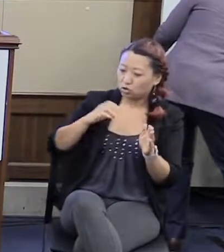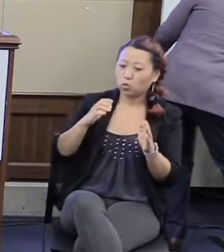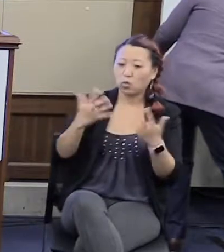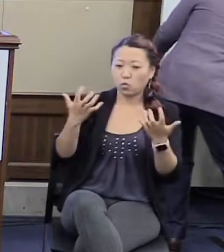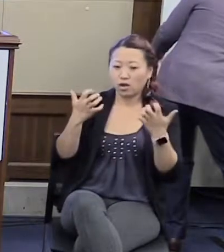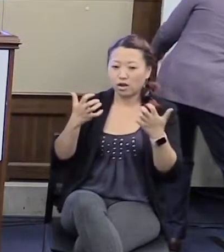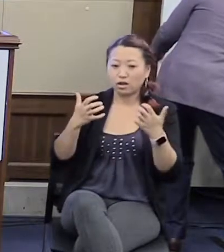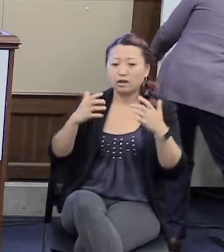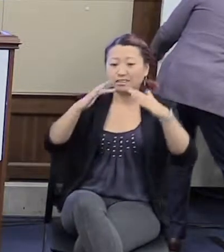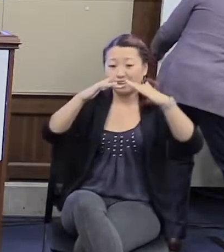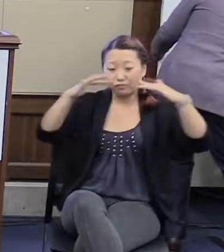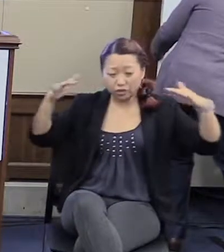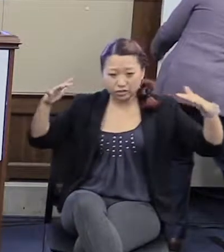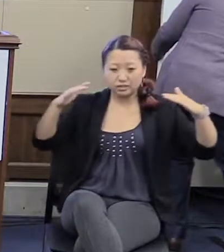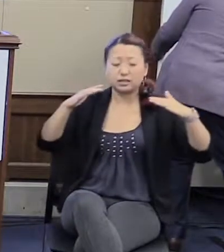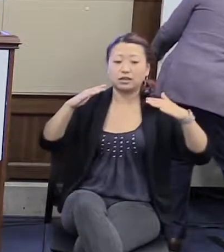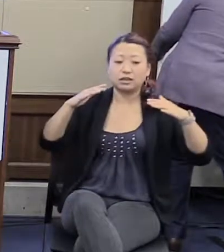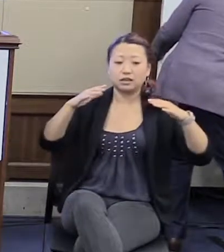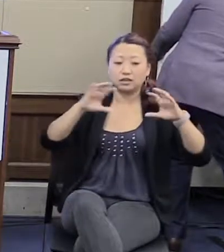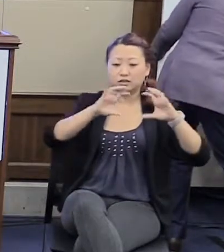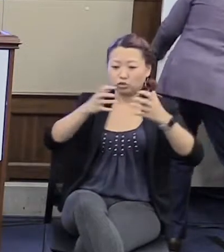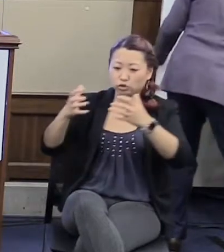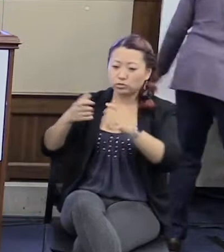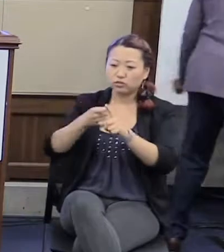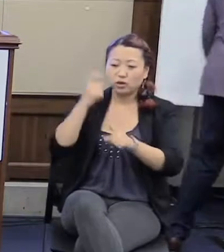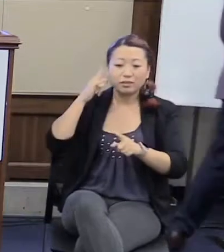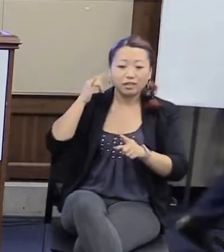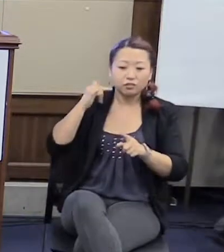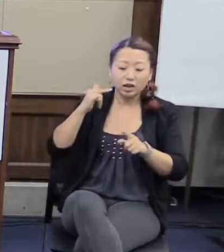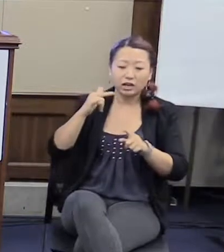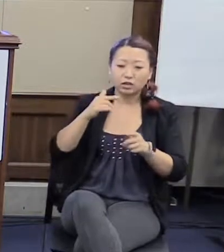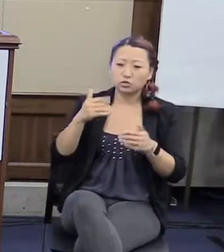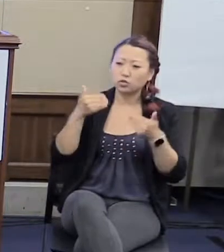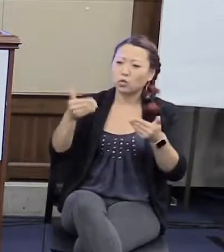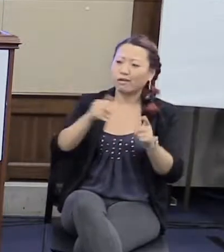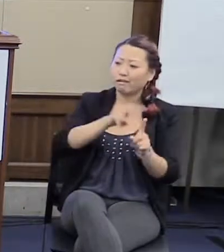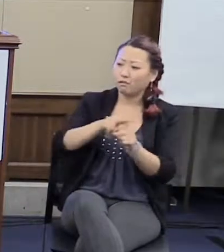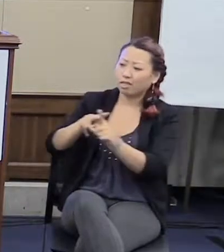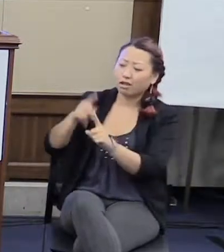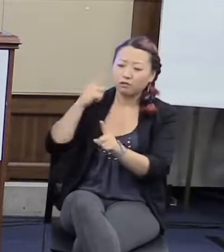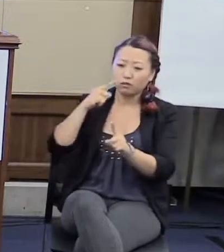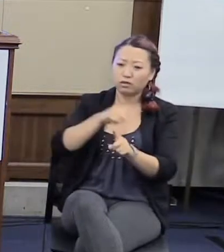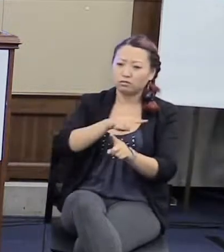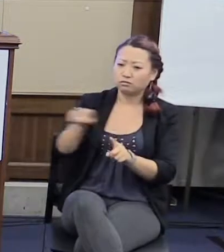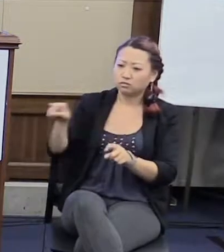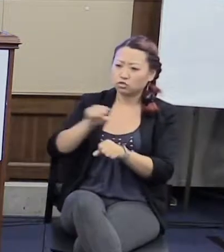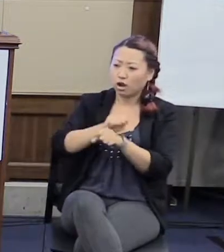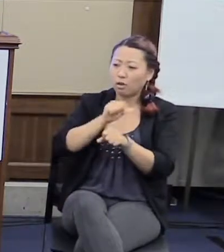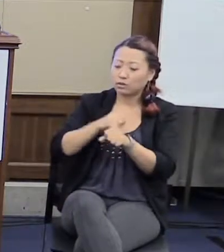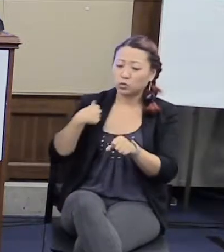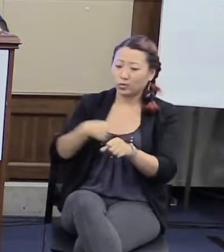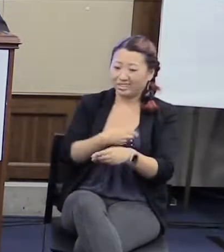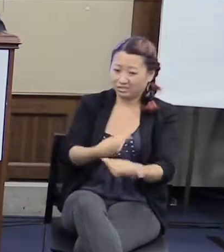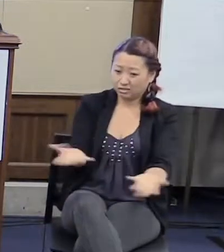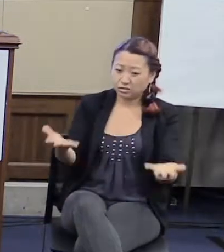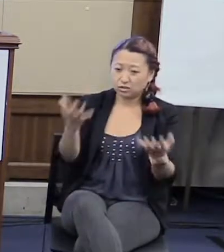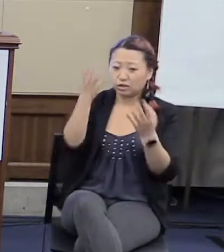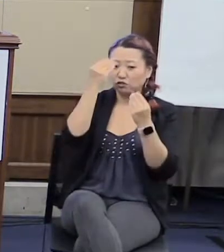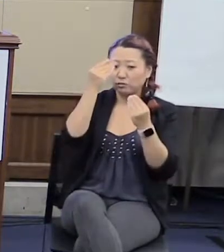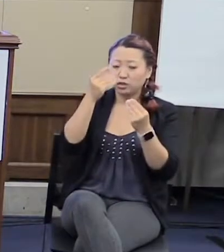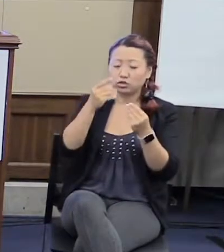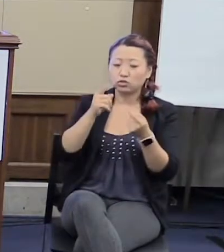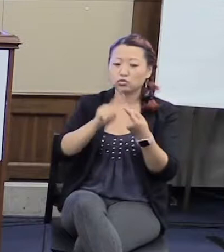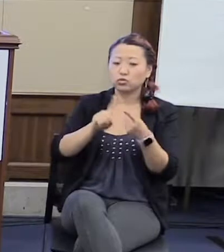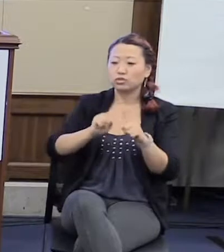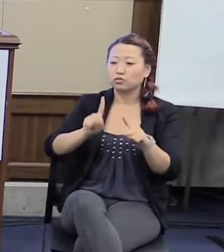of California to apply to work for these jobs. And I can tell you that, we did our part to distribute that information to disability